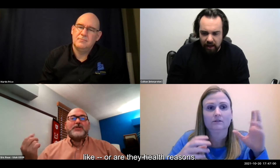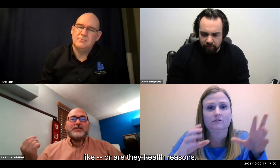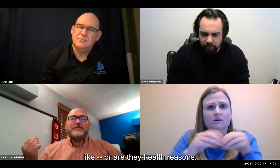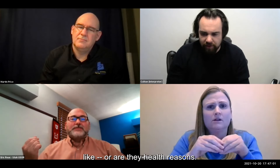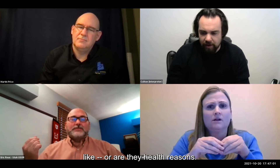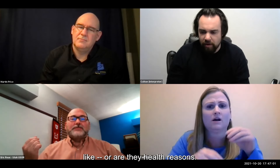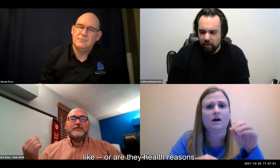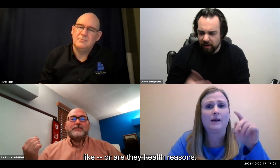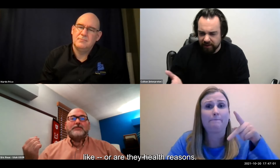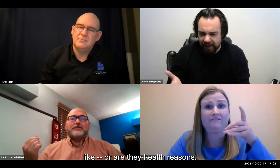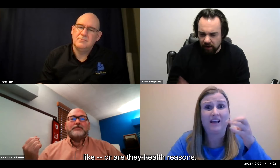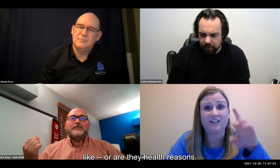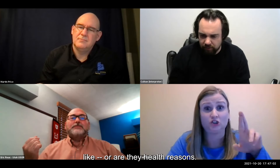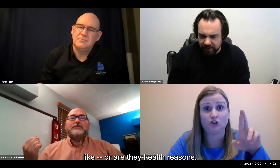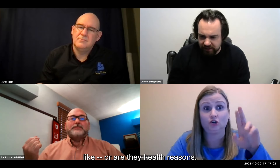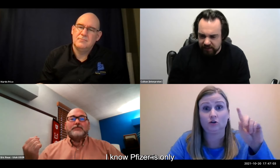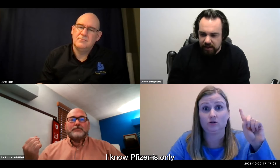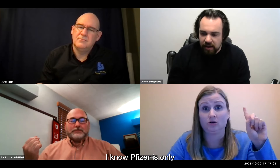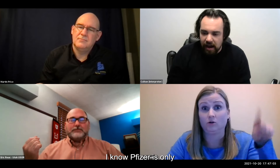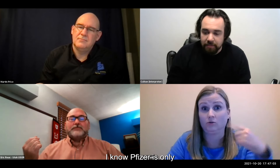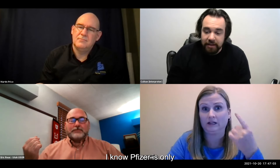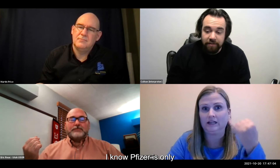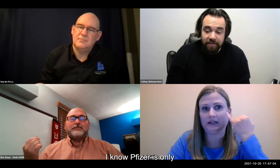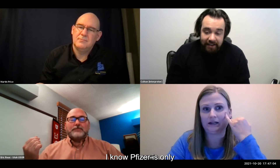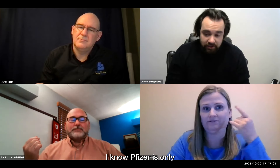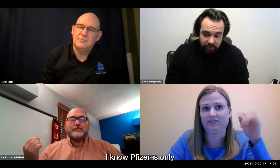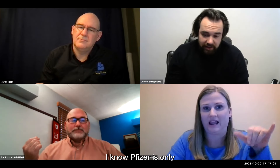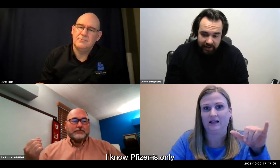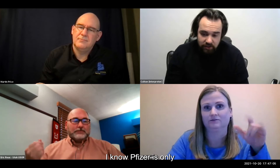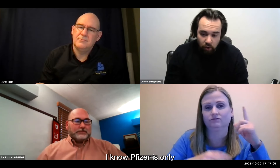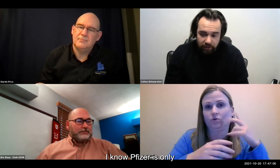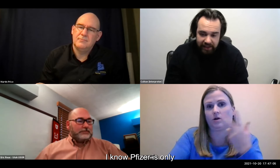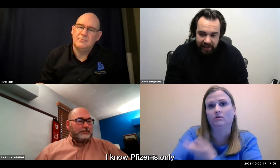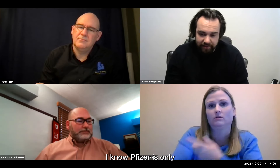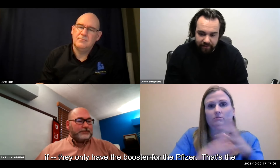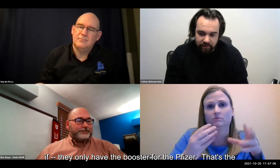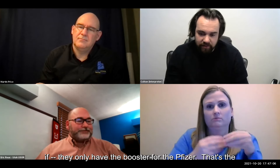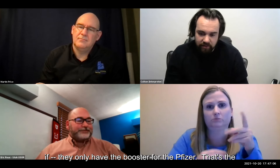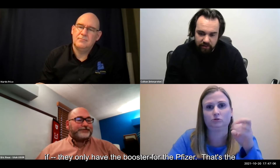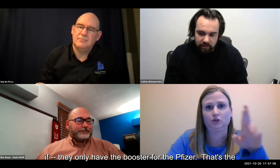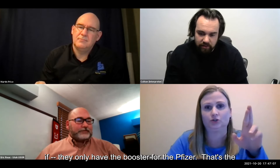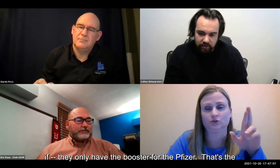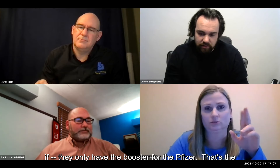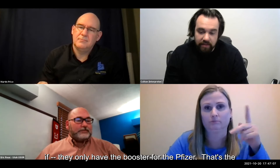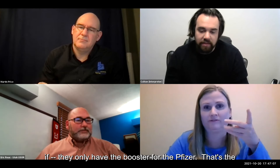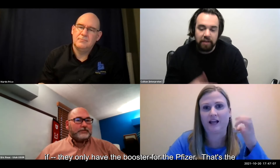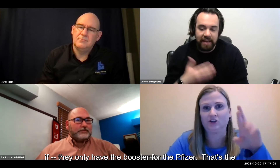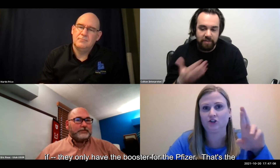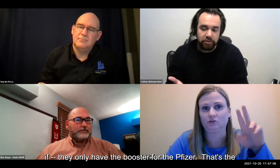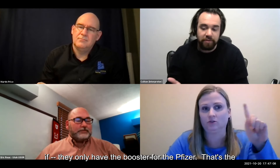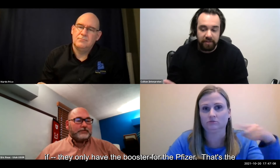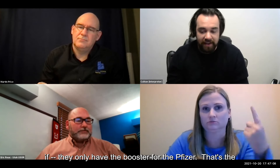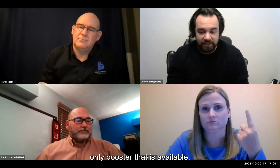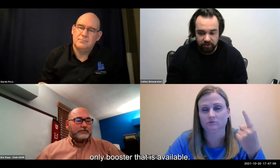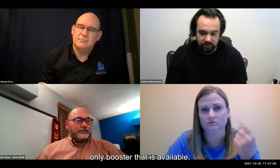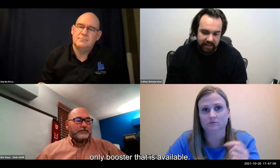For like health, or other like health reasons. So I know Pfizer is only if they only have the